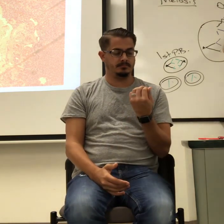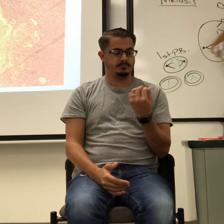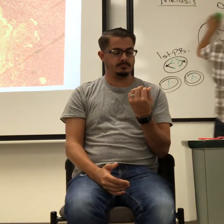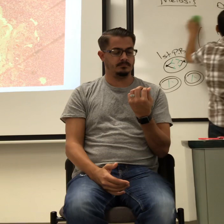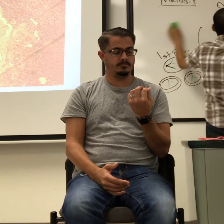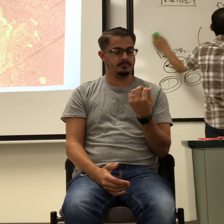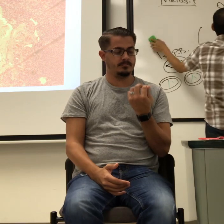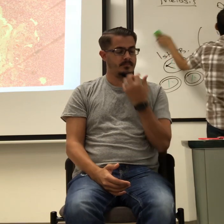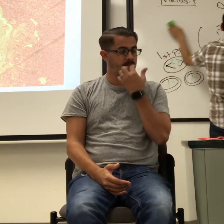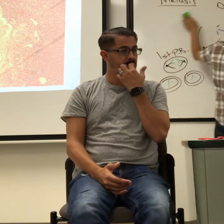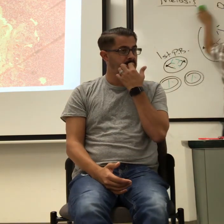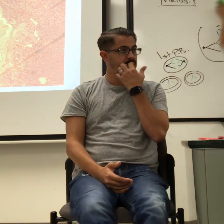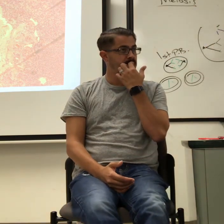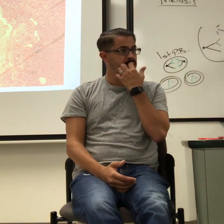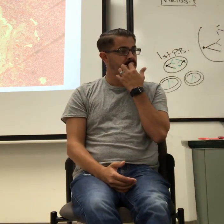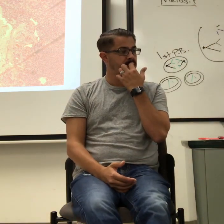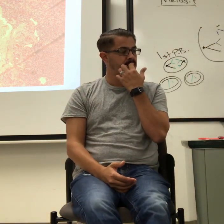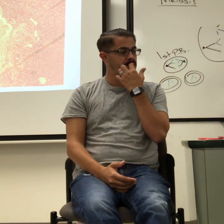here.